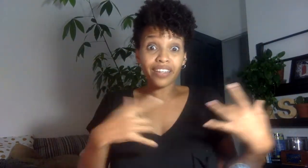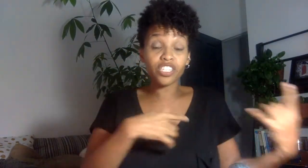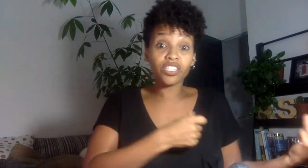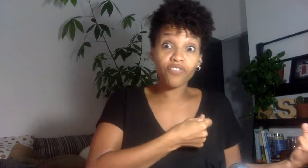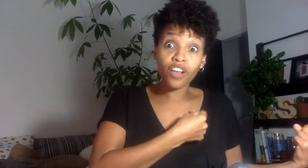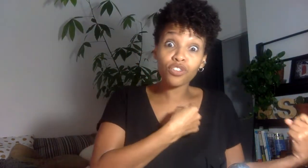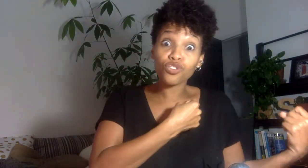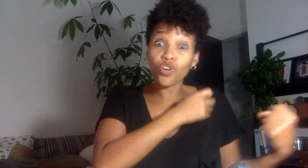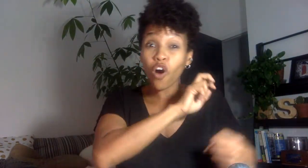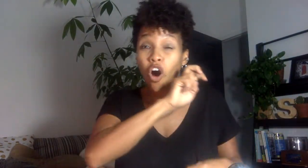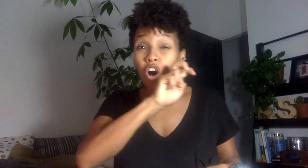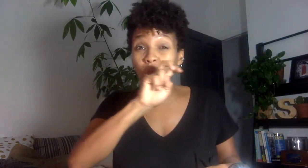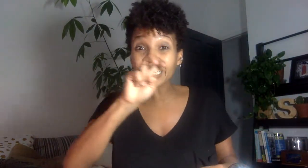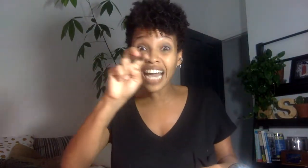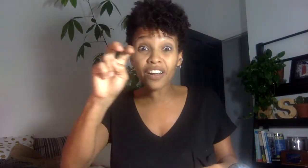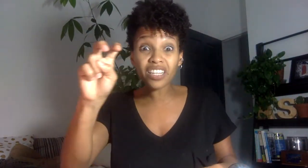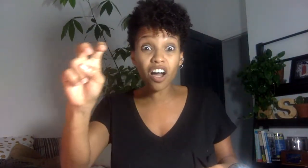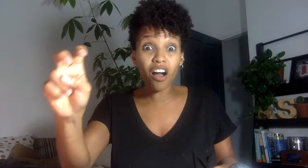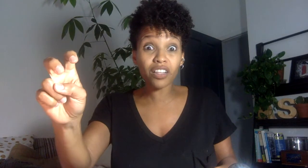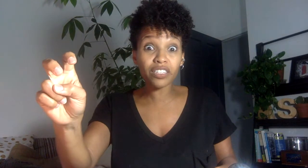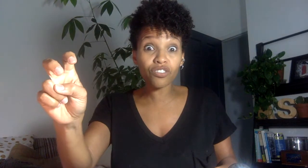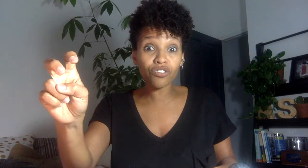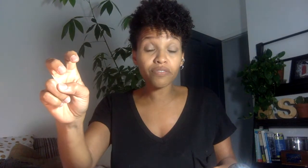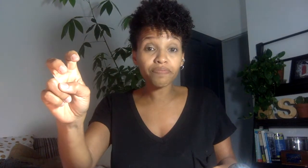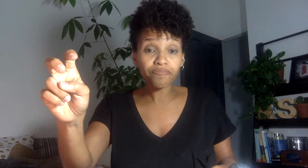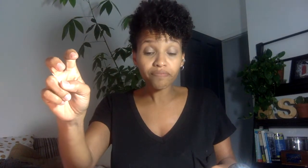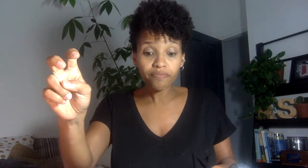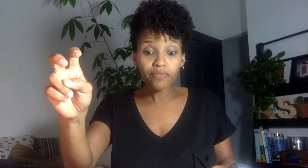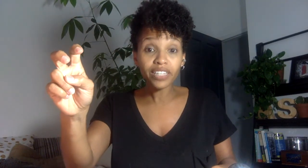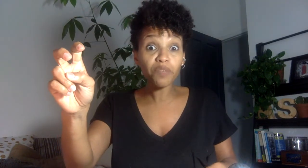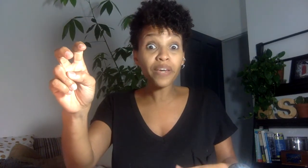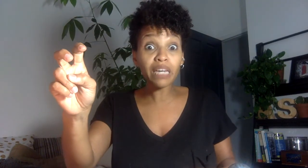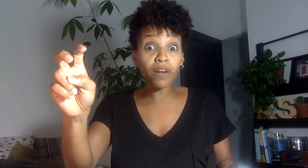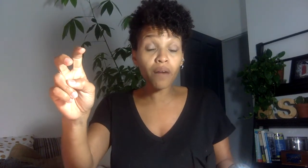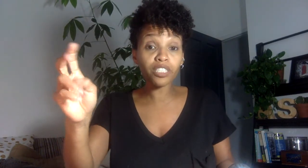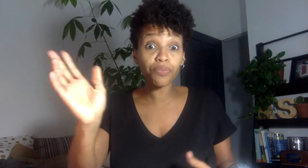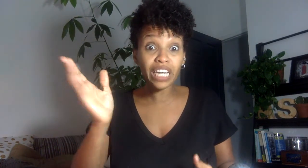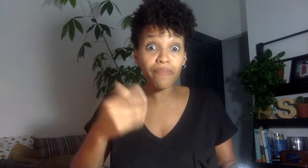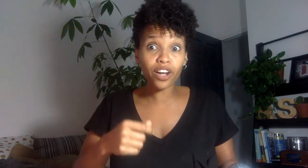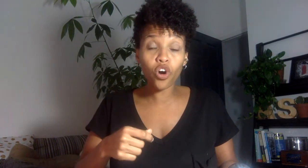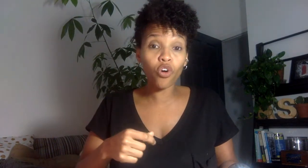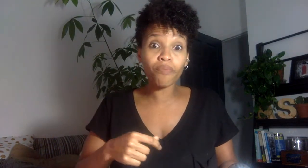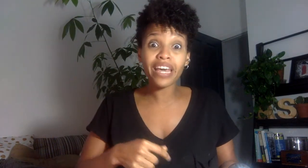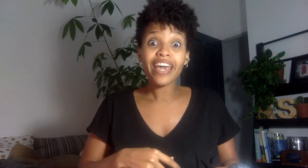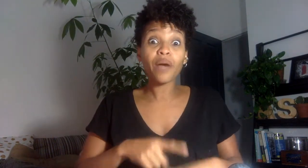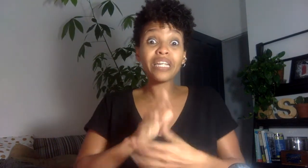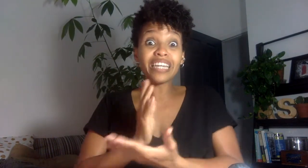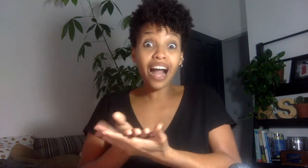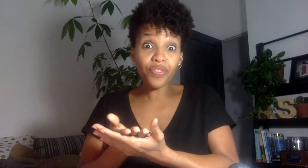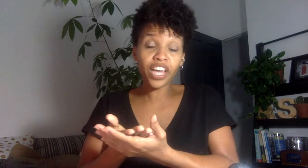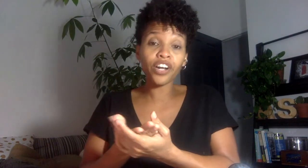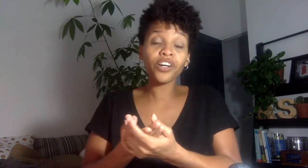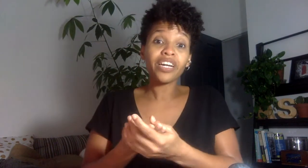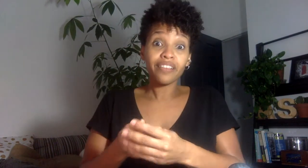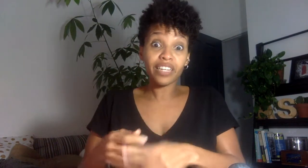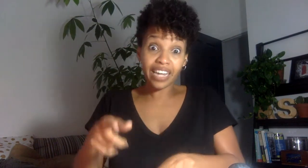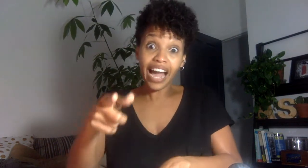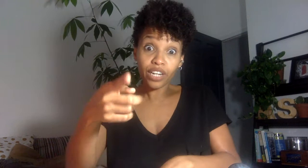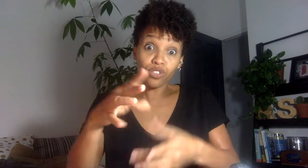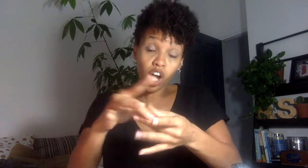his father drove all the way down to the college to pick him up, to bring him back home. And when he got there, the guy who's